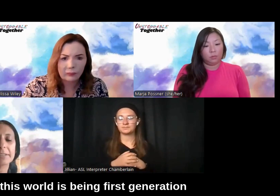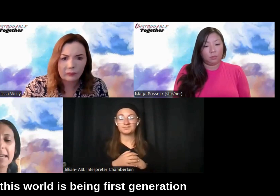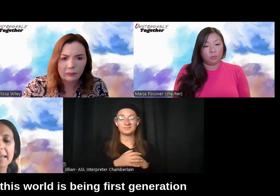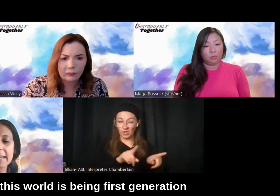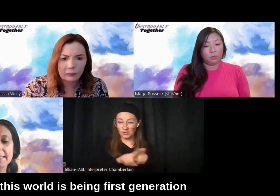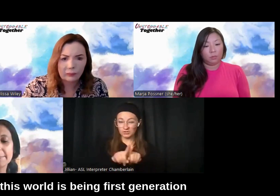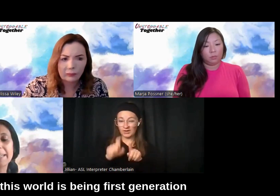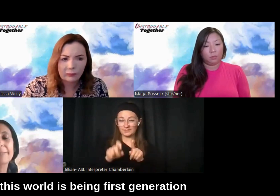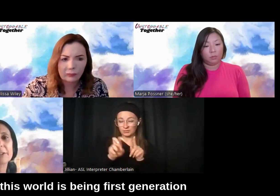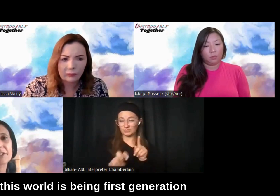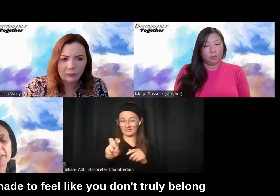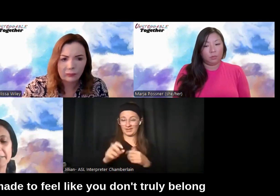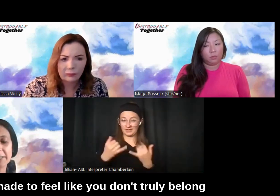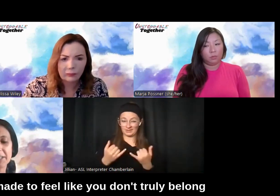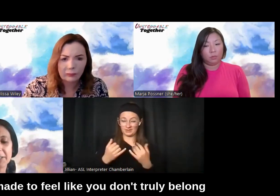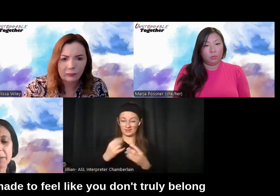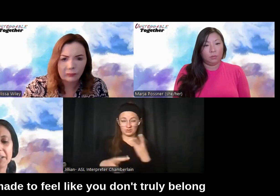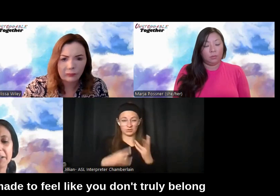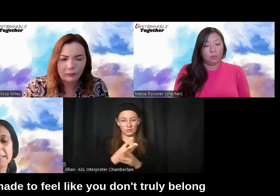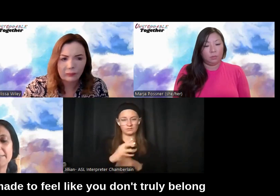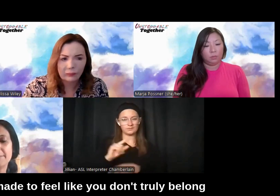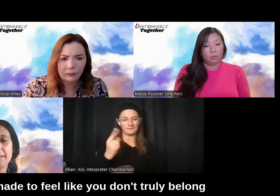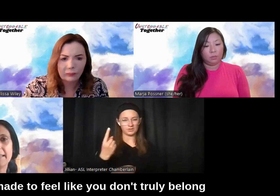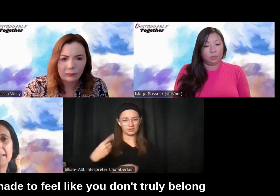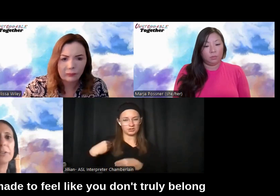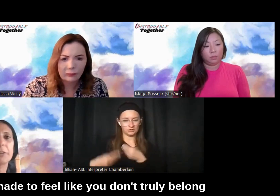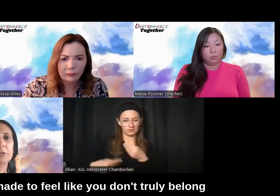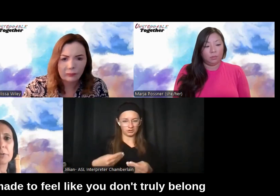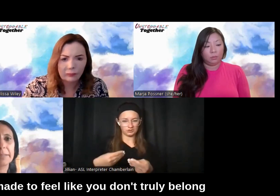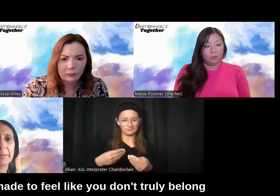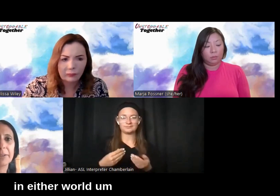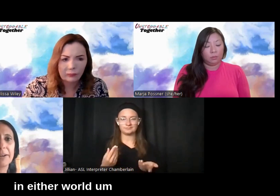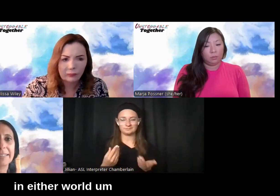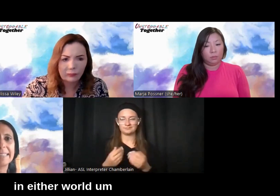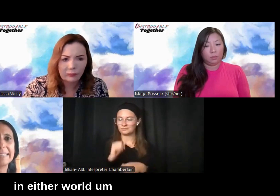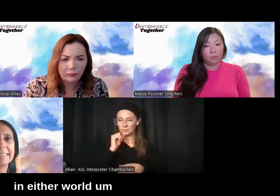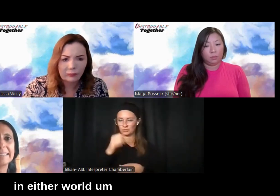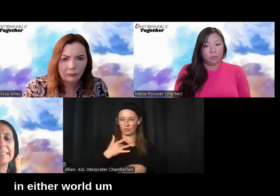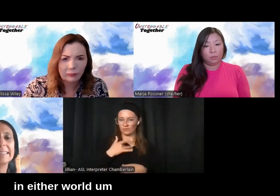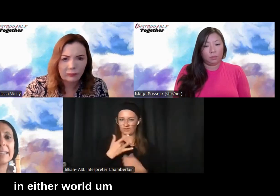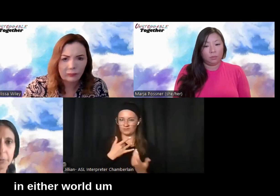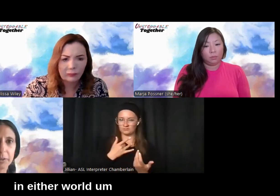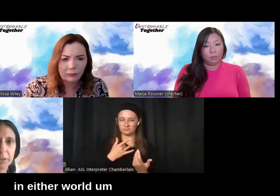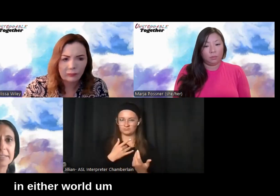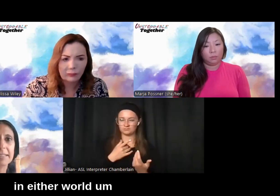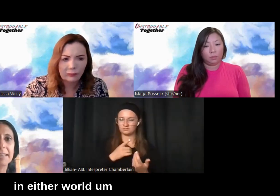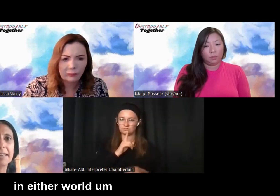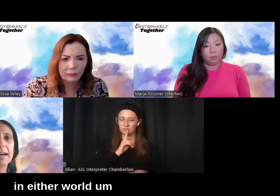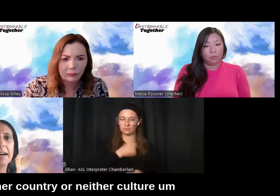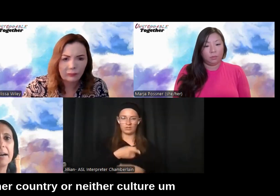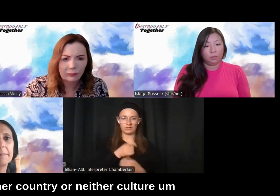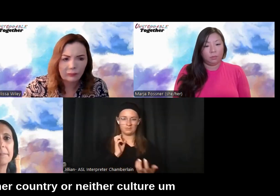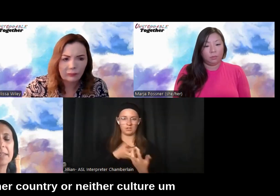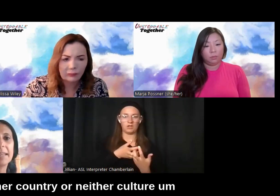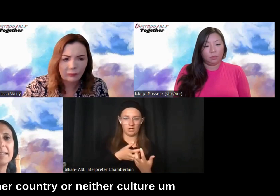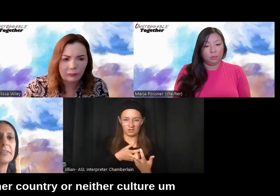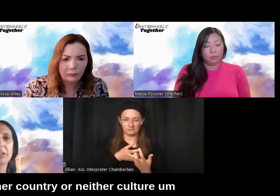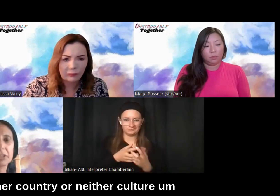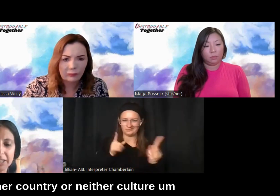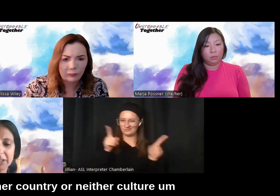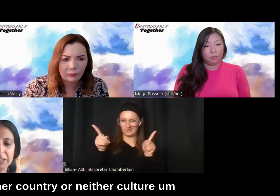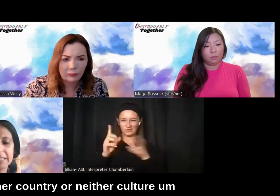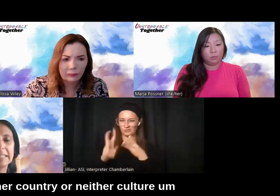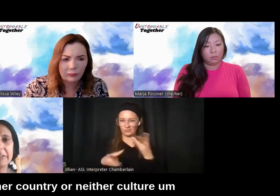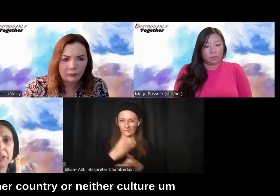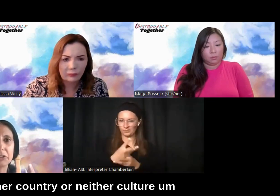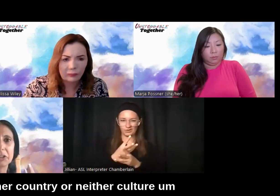this world is being first generation, where you're made to feel like you don't truly belong in either world, and neither